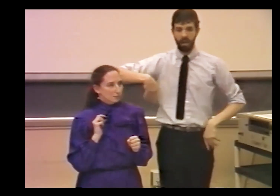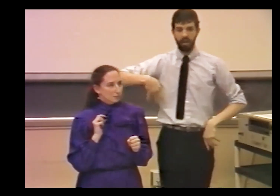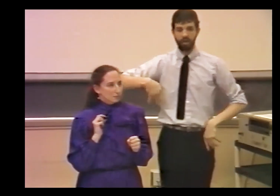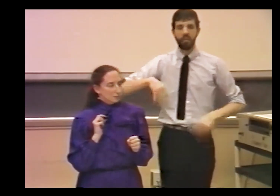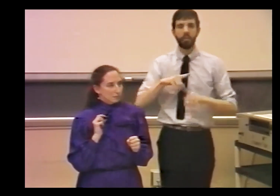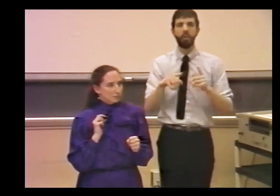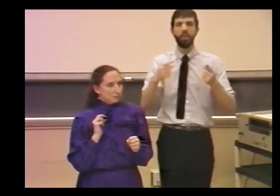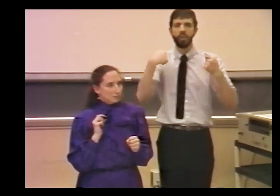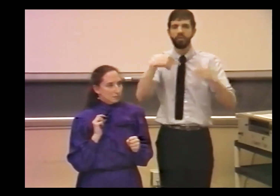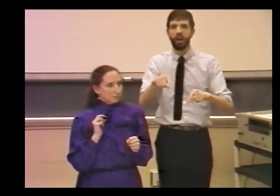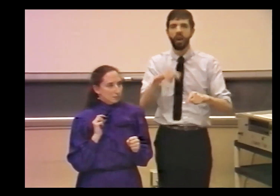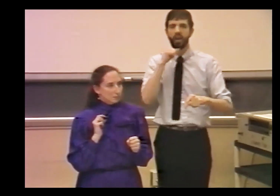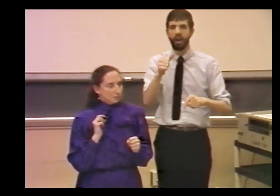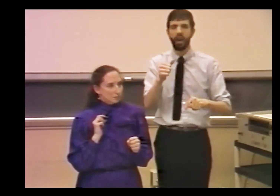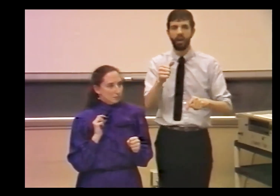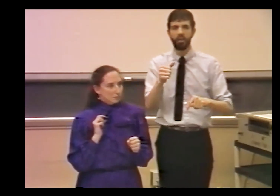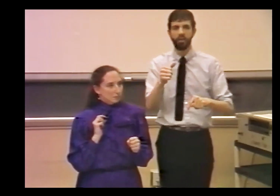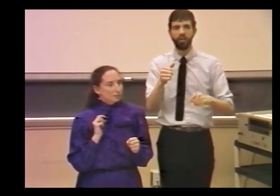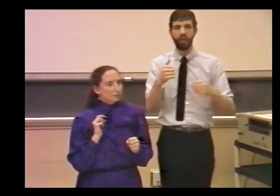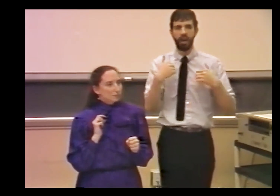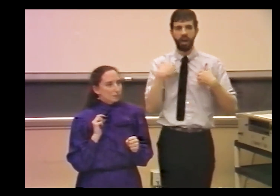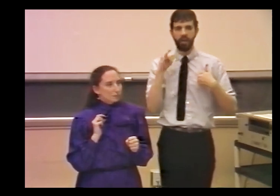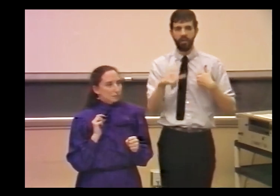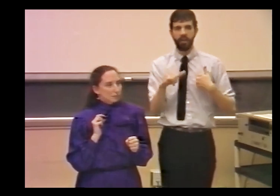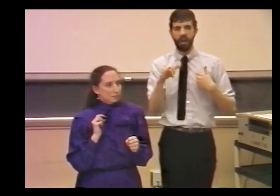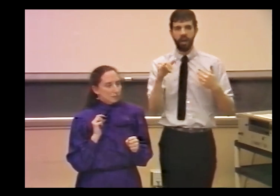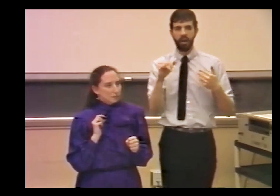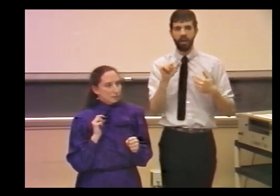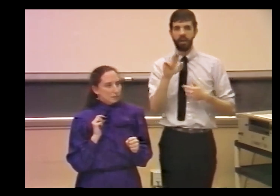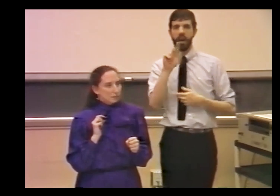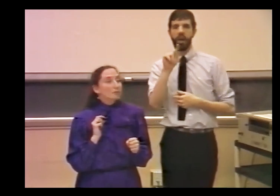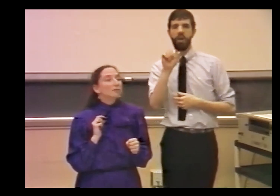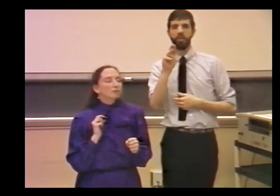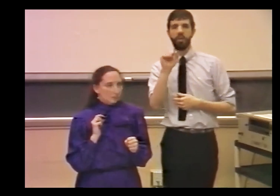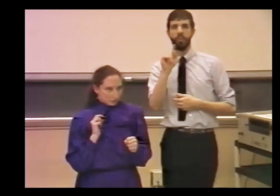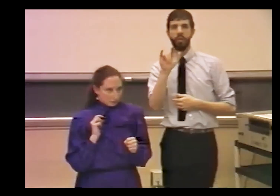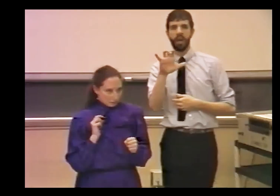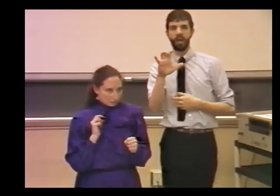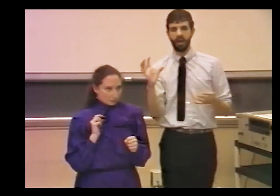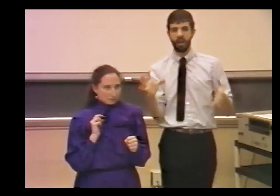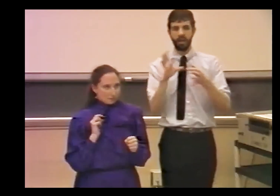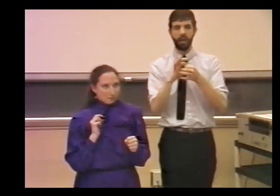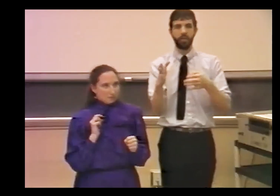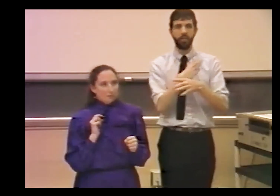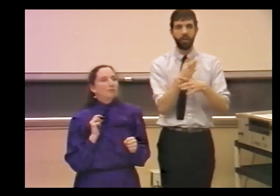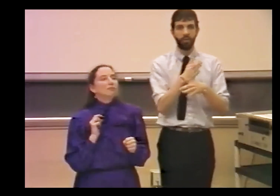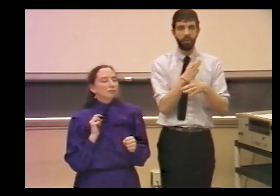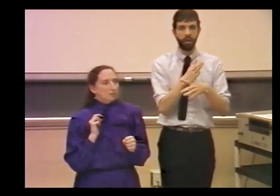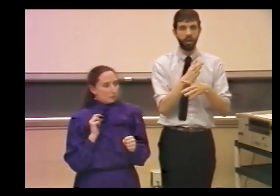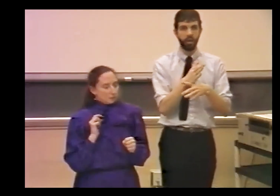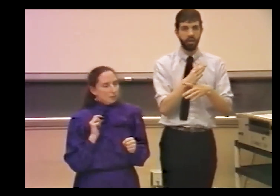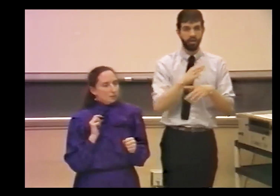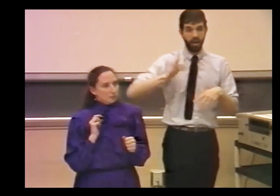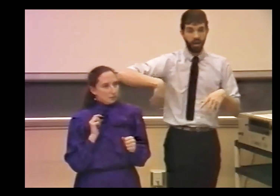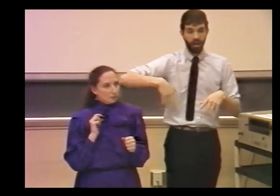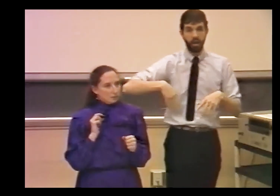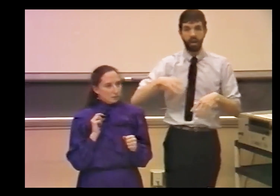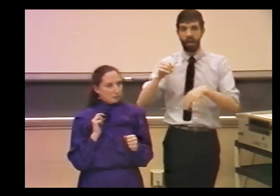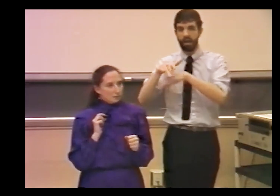try not to have that link, automatic link between the English and the not yet, because this can mean other things. But he was doing it